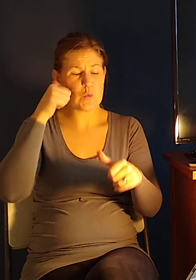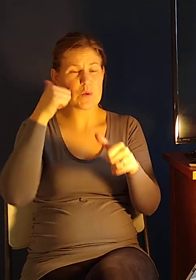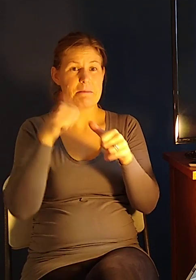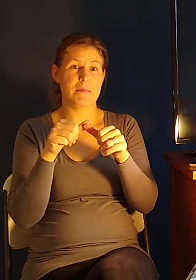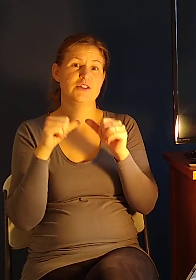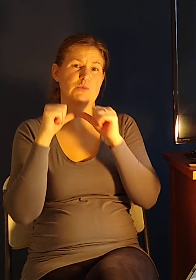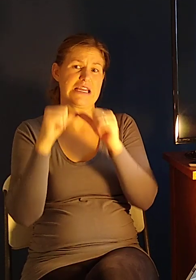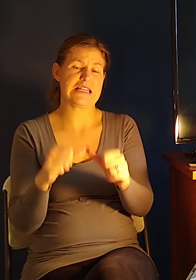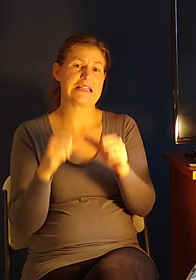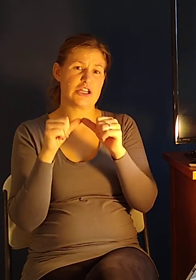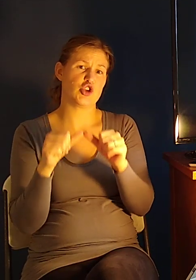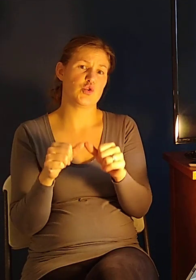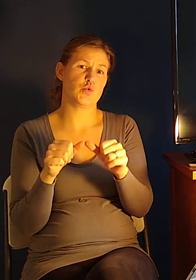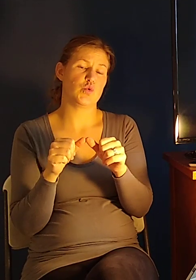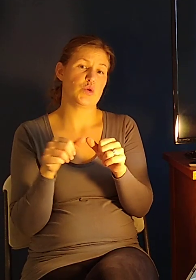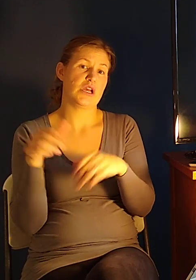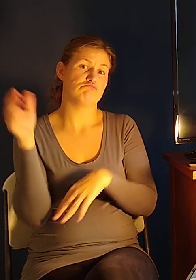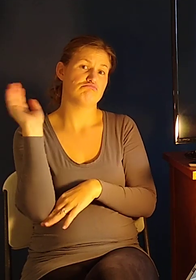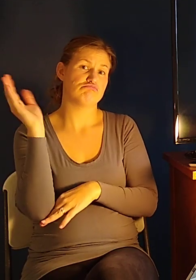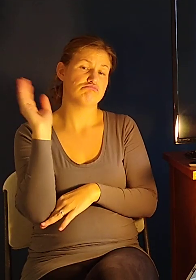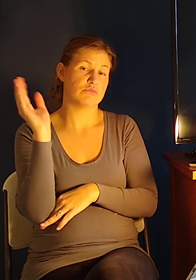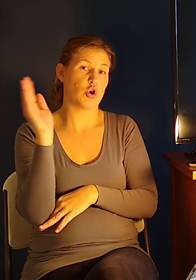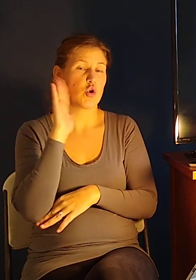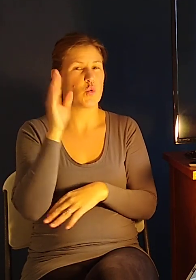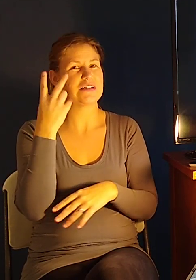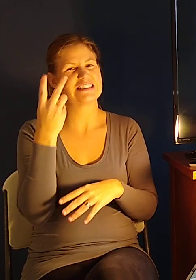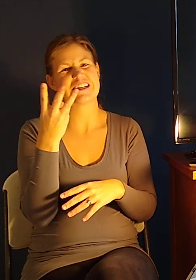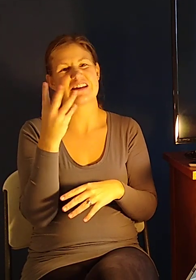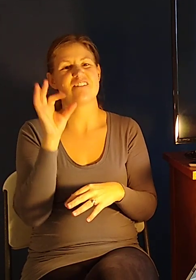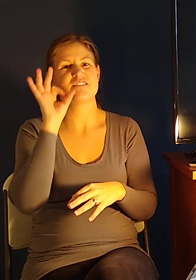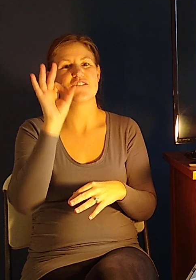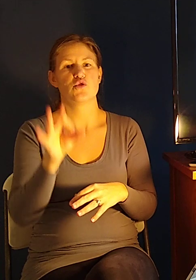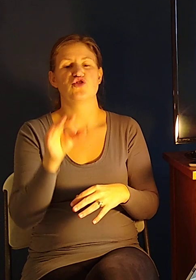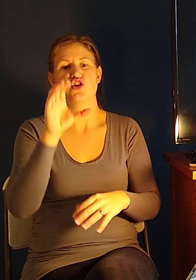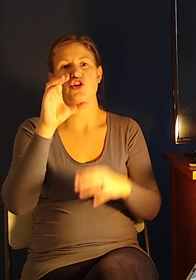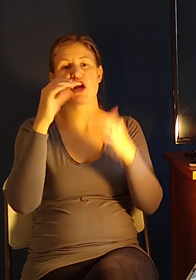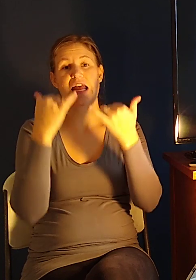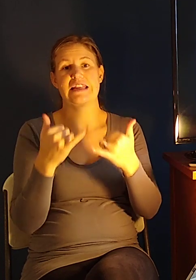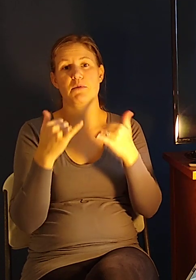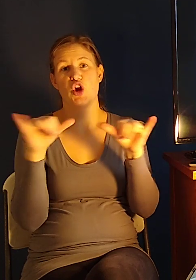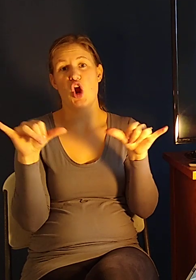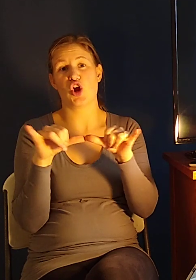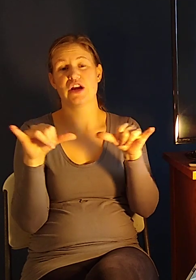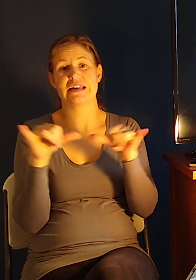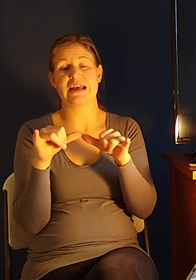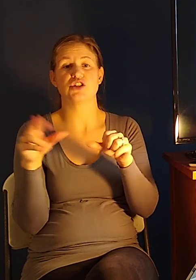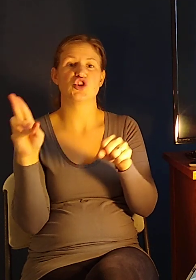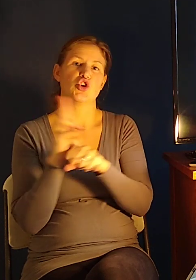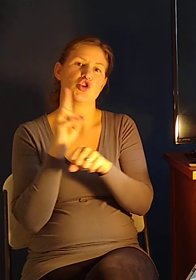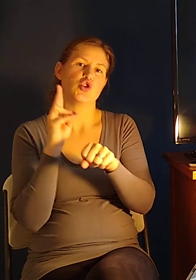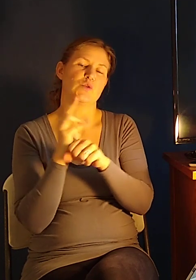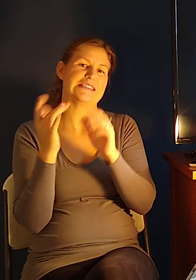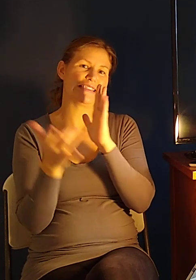forward, because you'll see future contemporary architects employ techniques